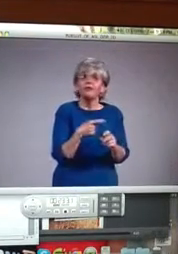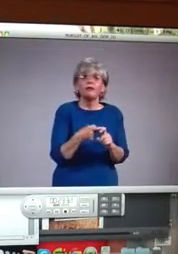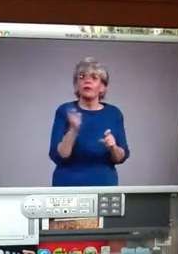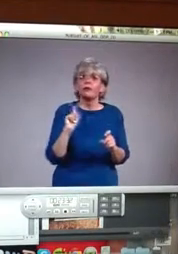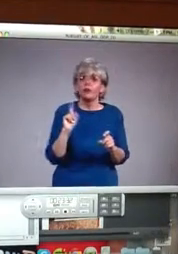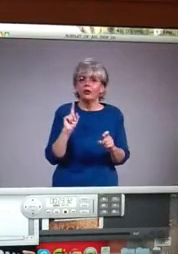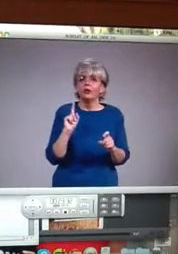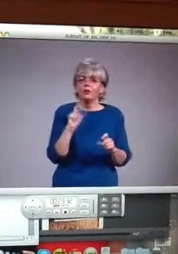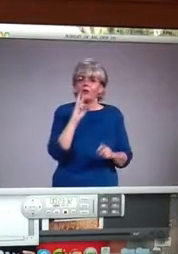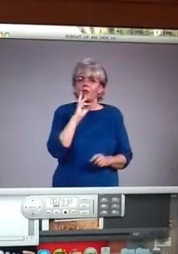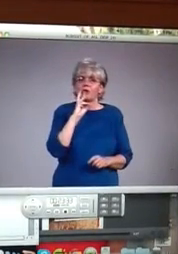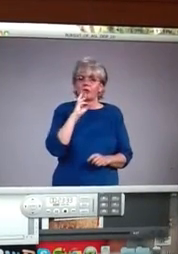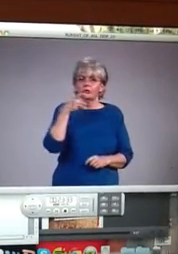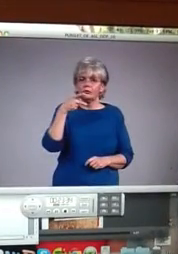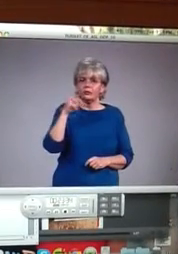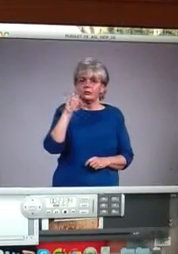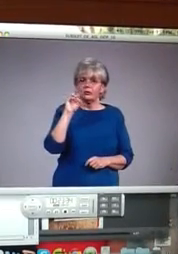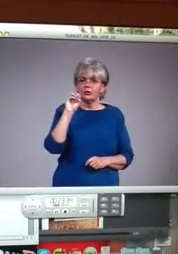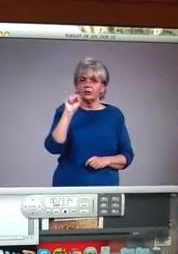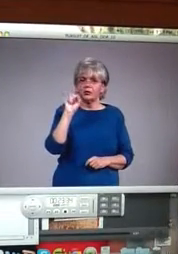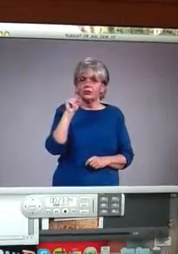The other tube, what's it for?